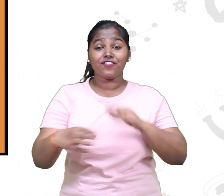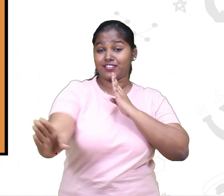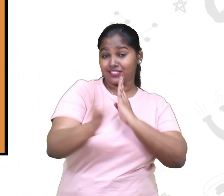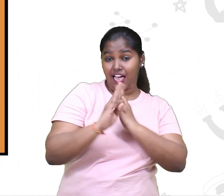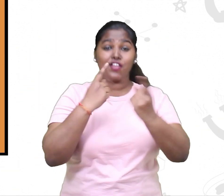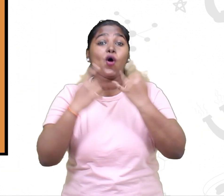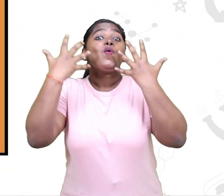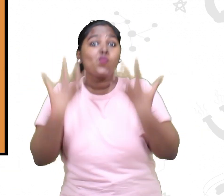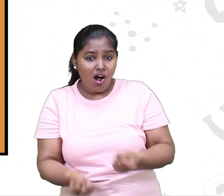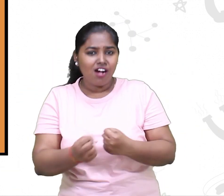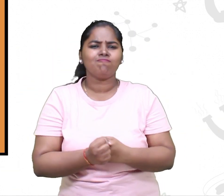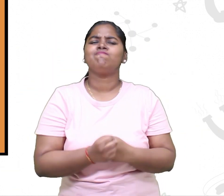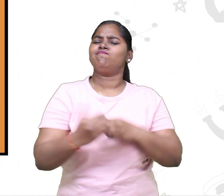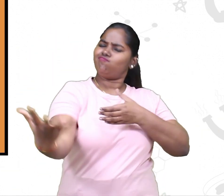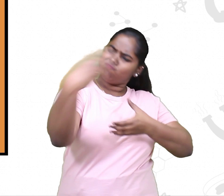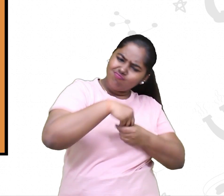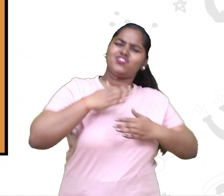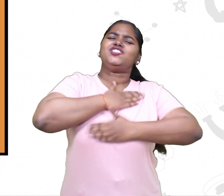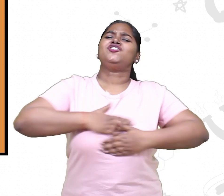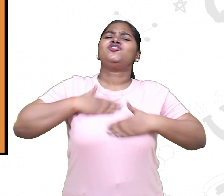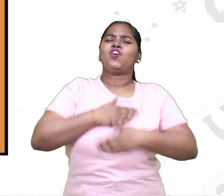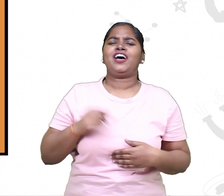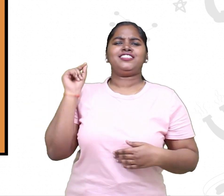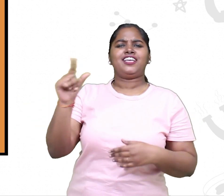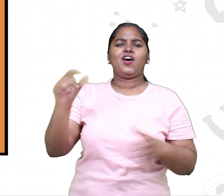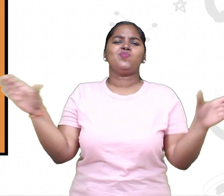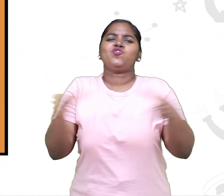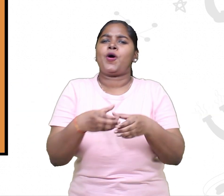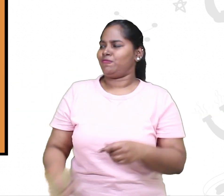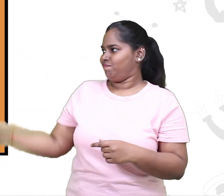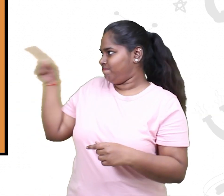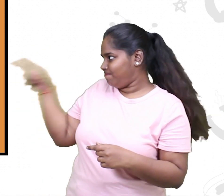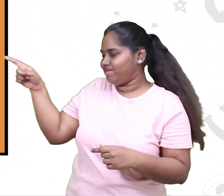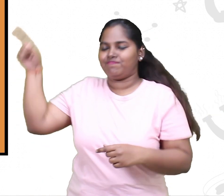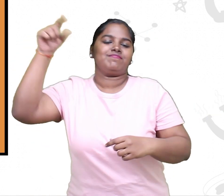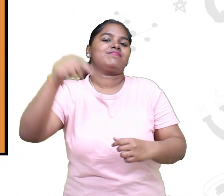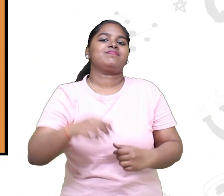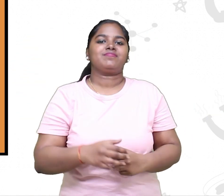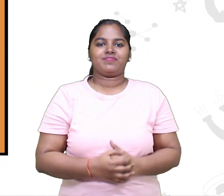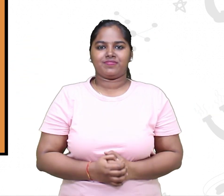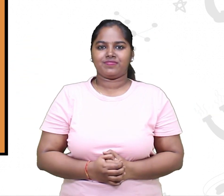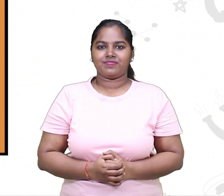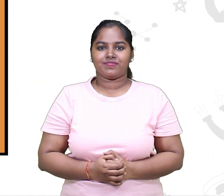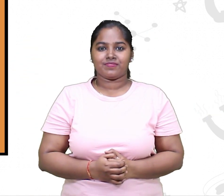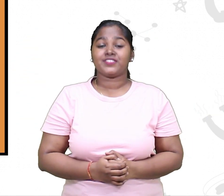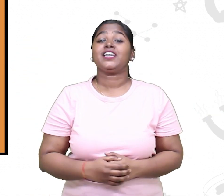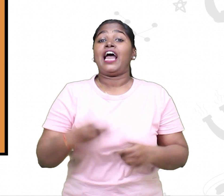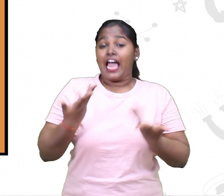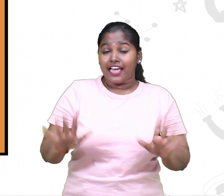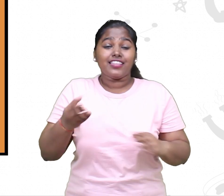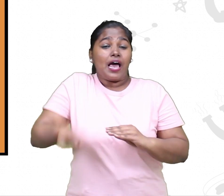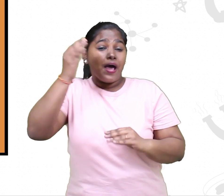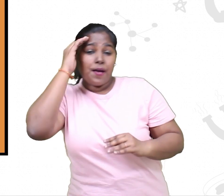indiaaskswhy@gmail.com. If you would like to talk to us directly, then join the fun on our Telegram group. Again, the link is in the show